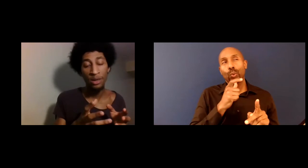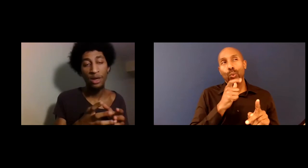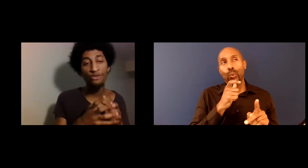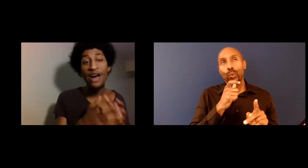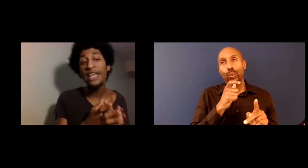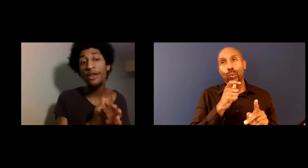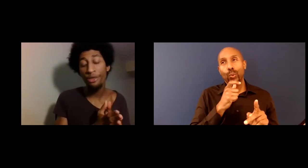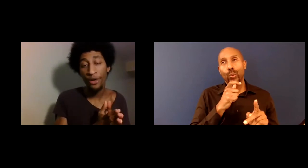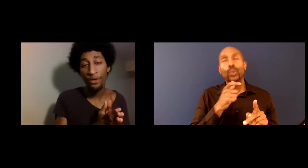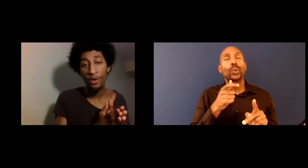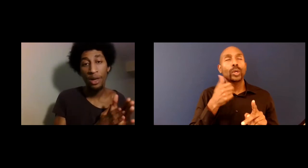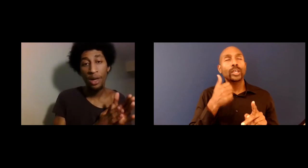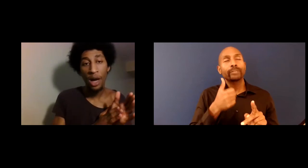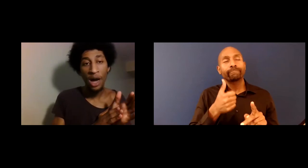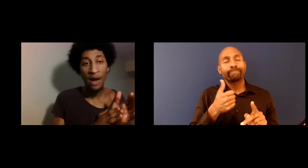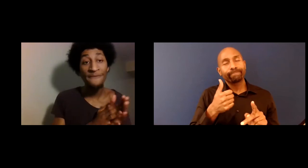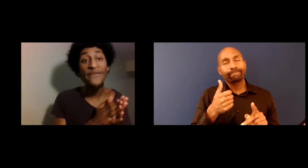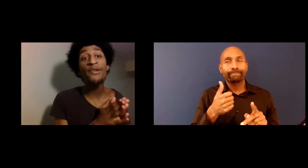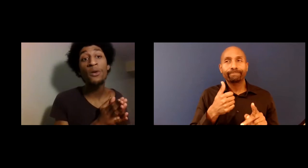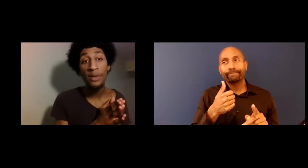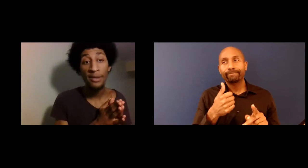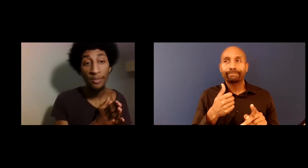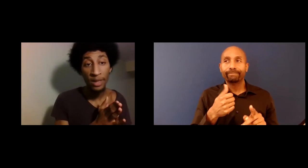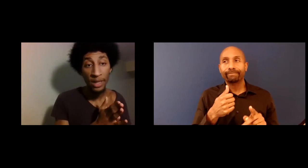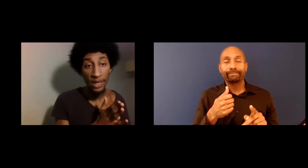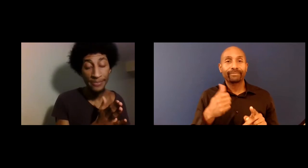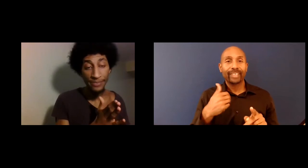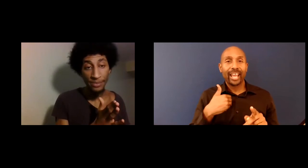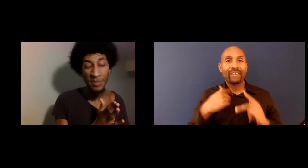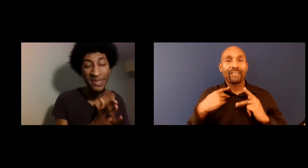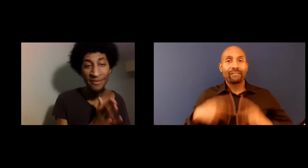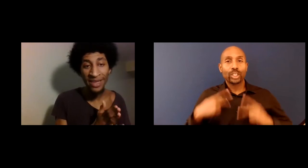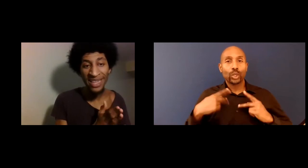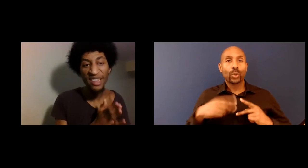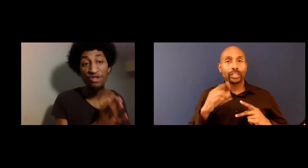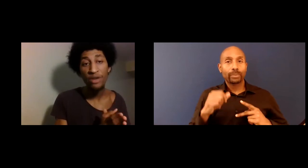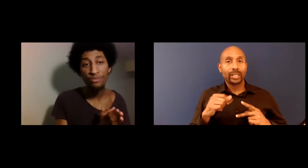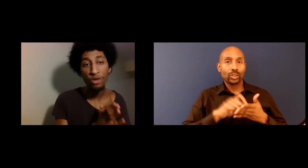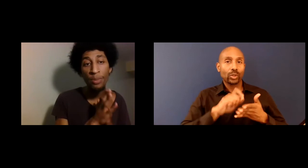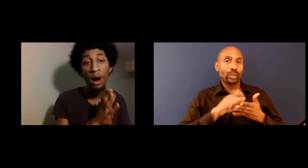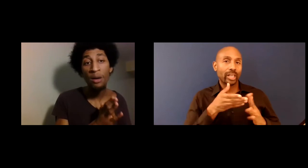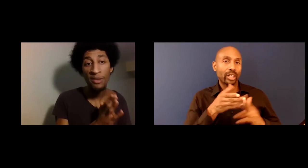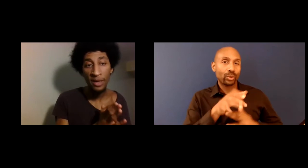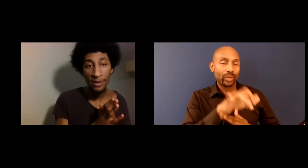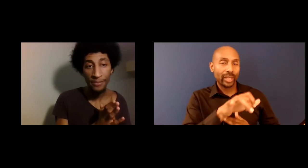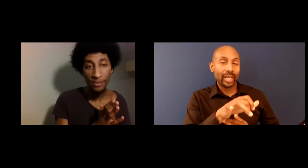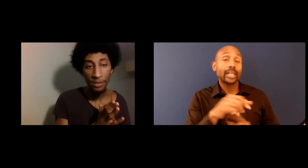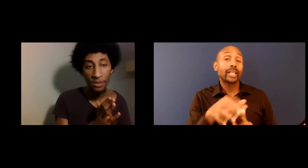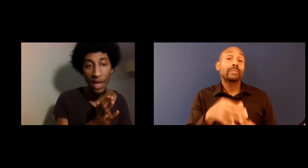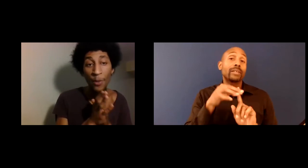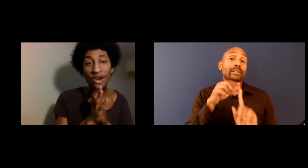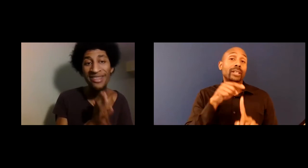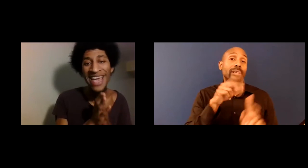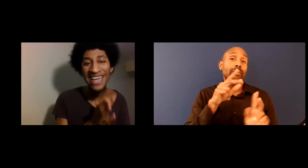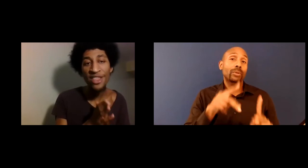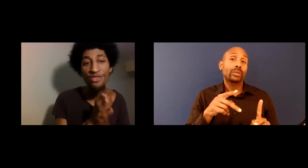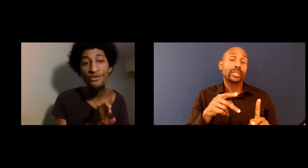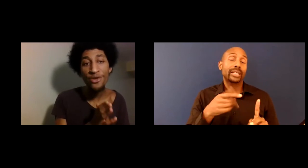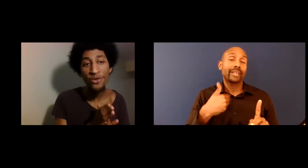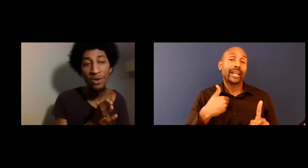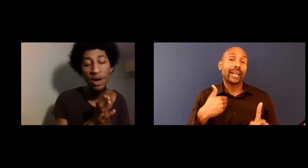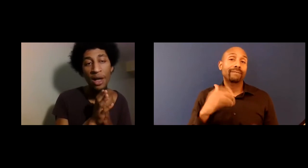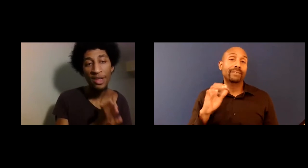someone writing through physical disability, specifically cerebral palsy. And we are